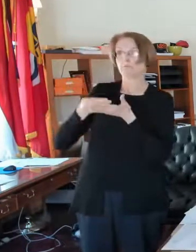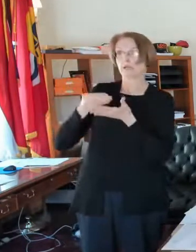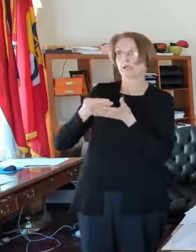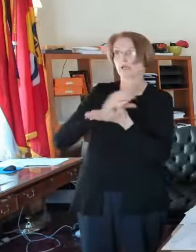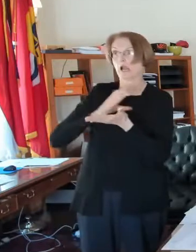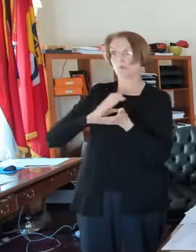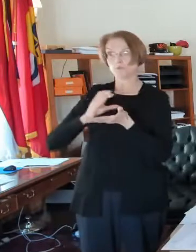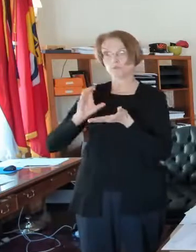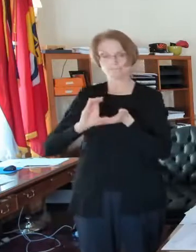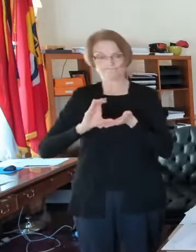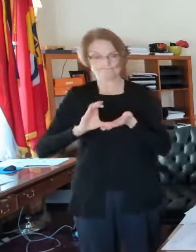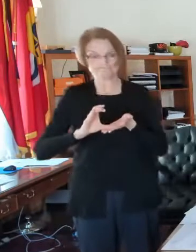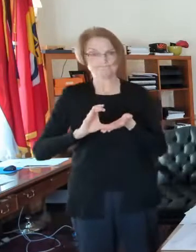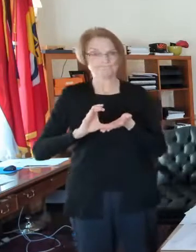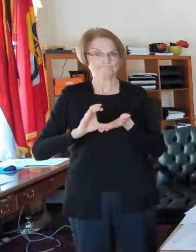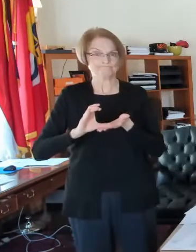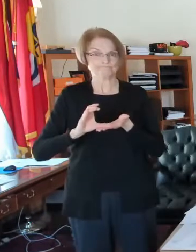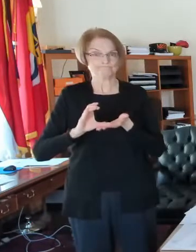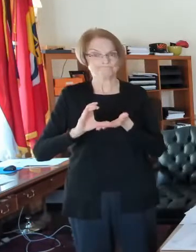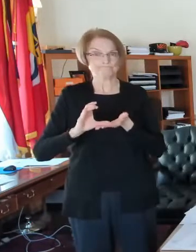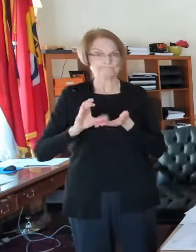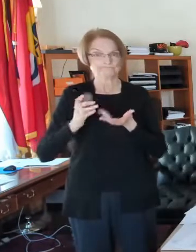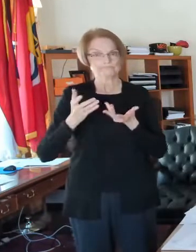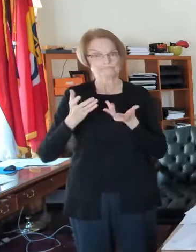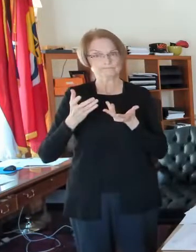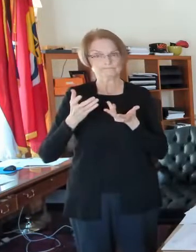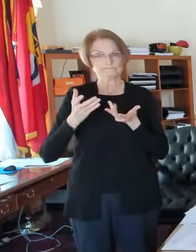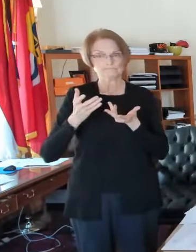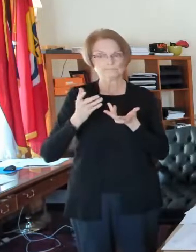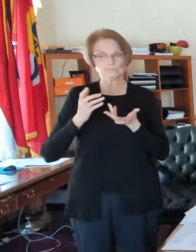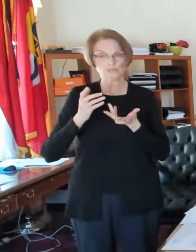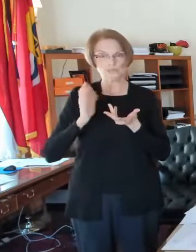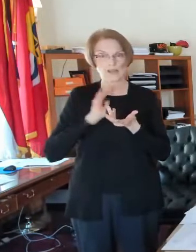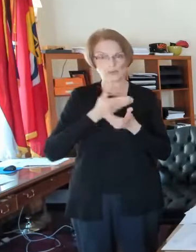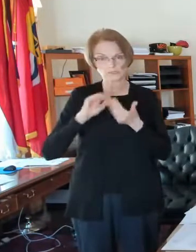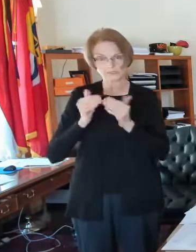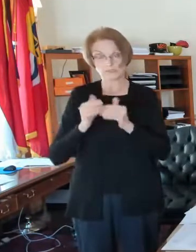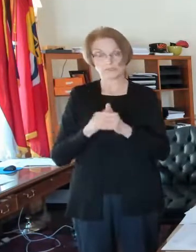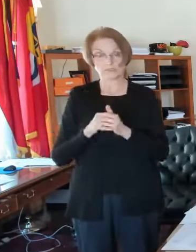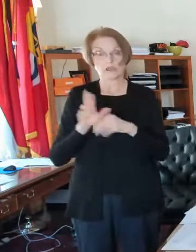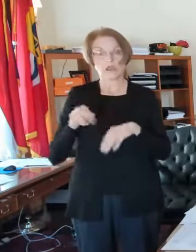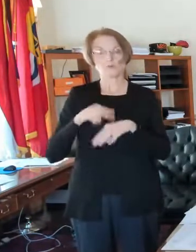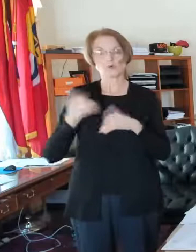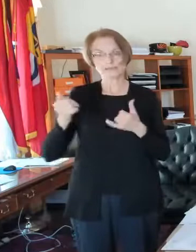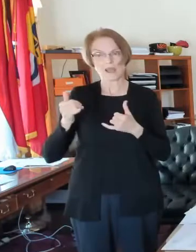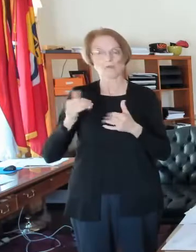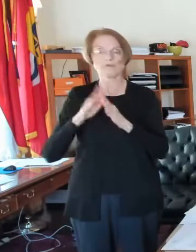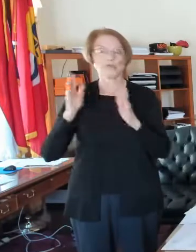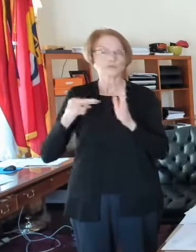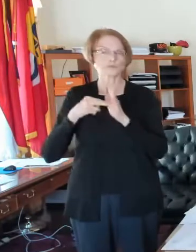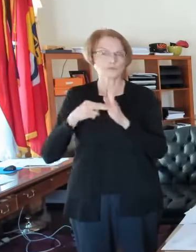kind of funding that we will be getting from Congress. Of course, that bill is in the House right now.